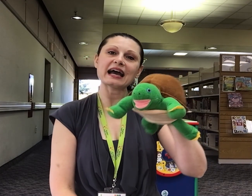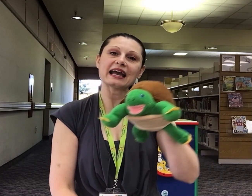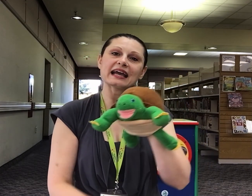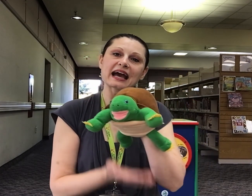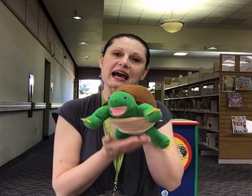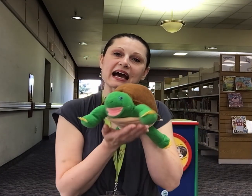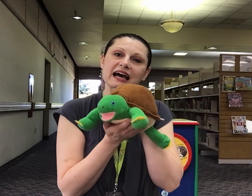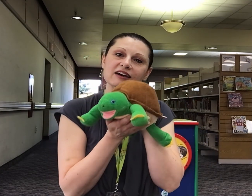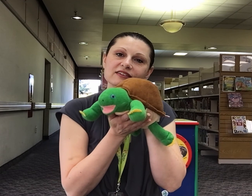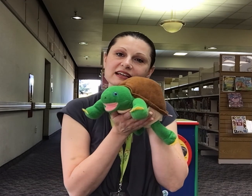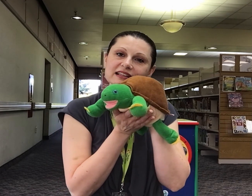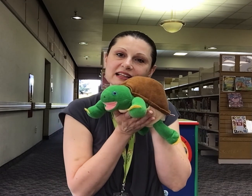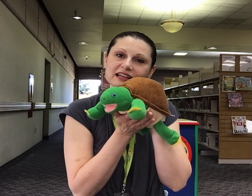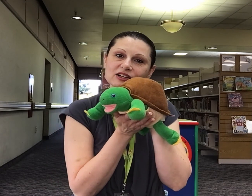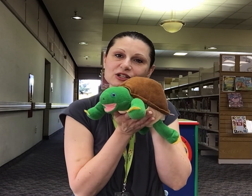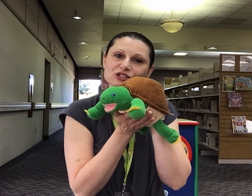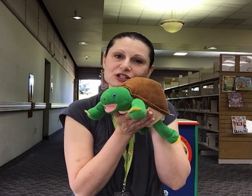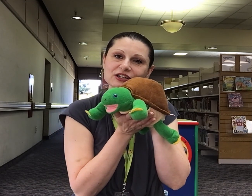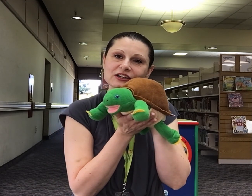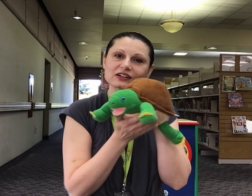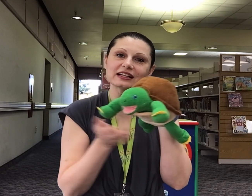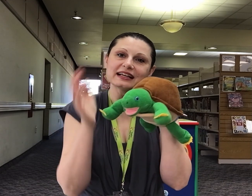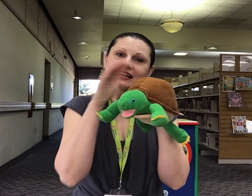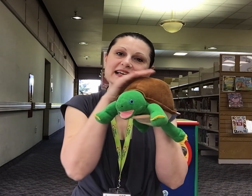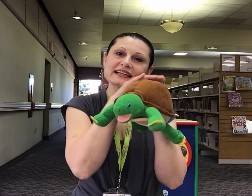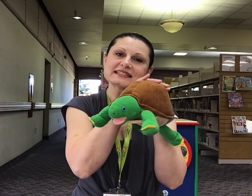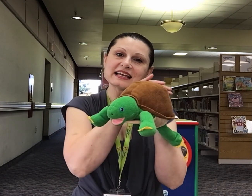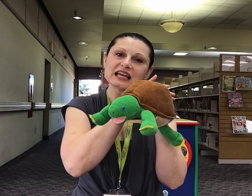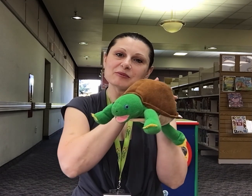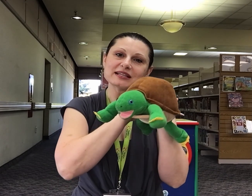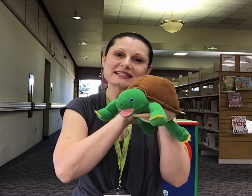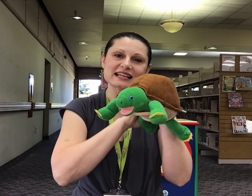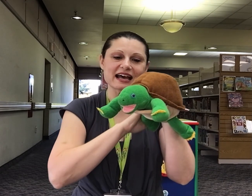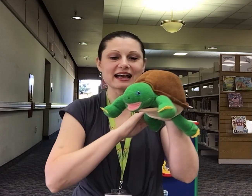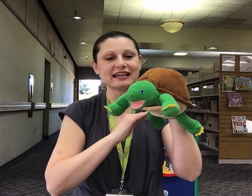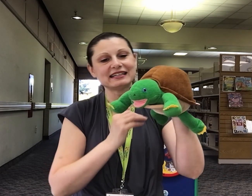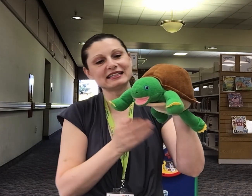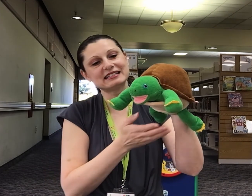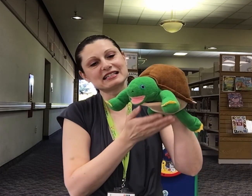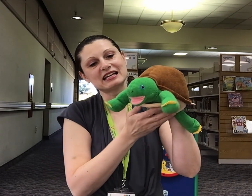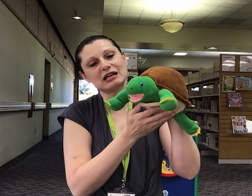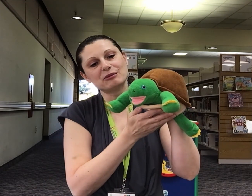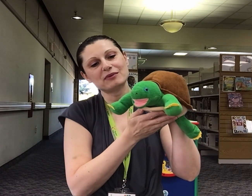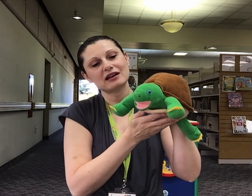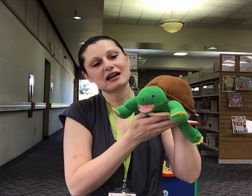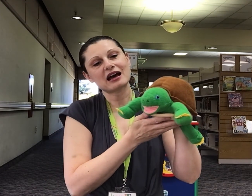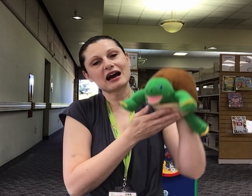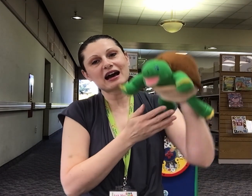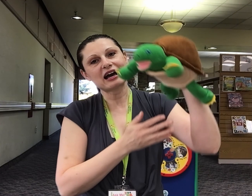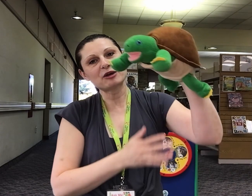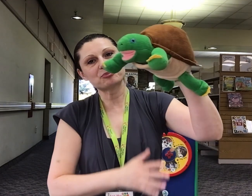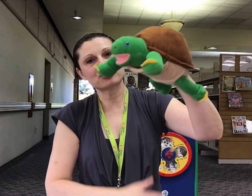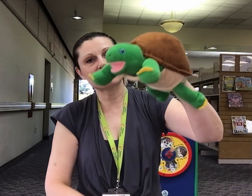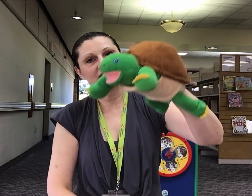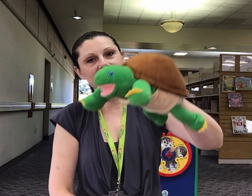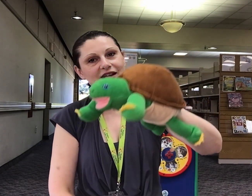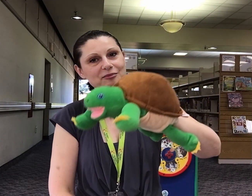I have a little turtle. His name is Tiny Tim. I put him in